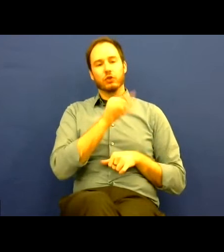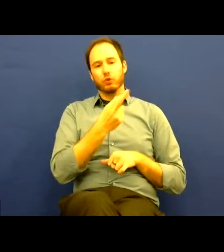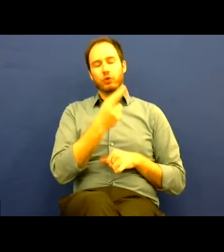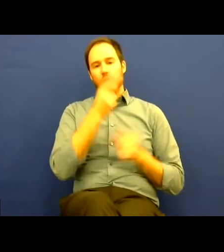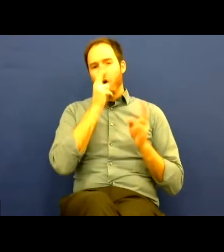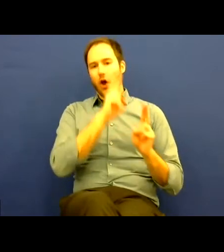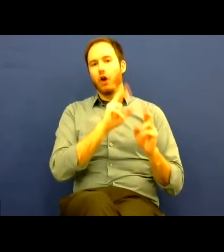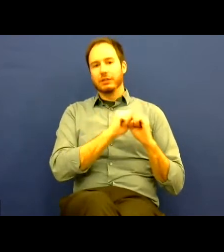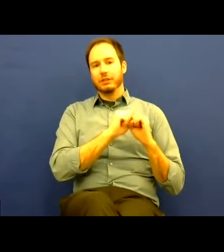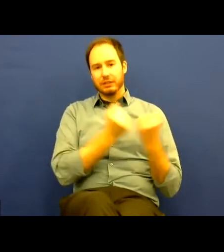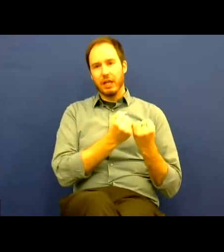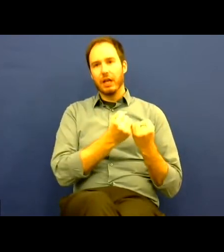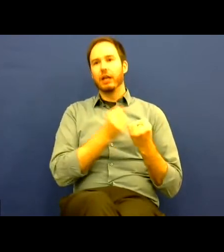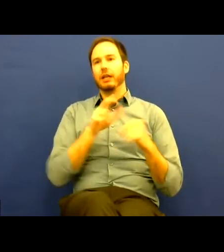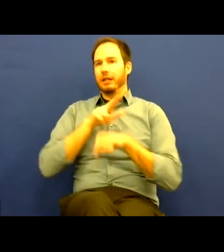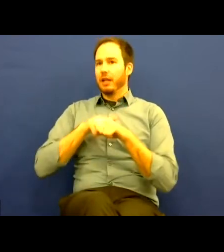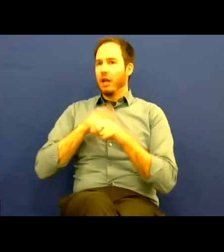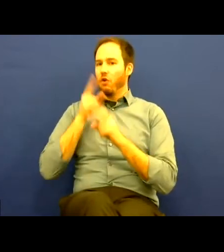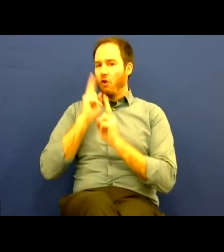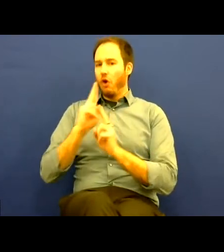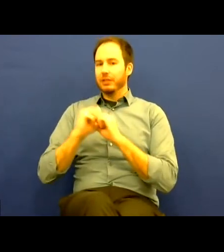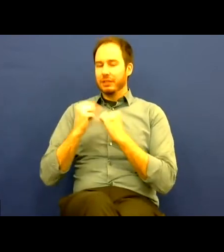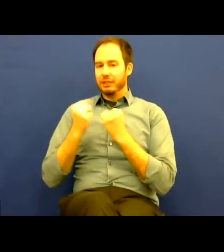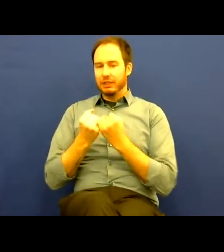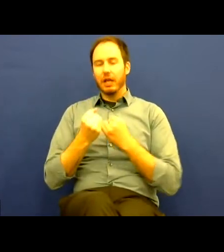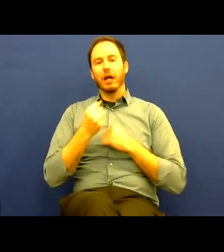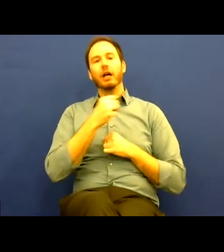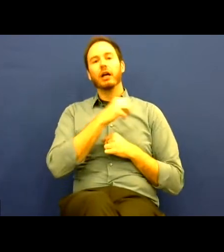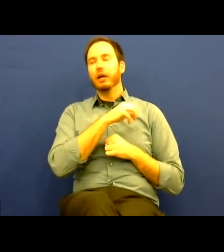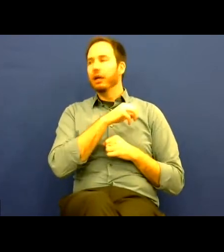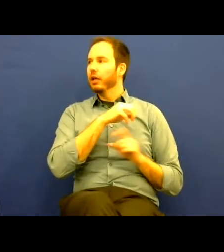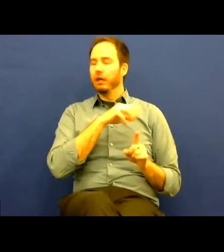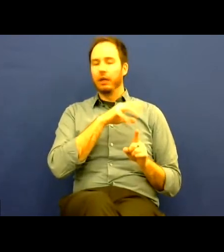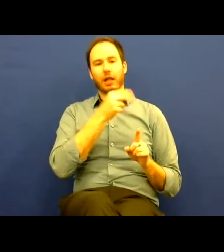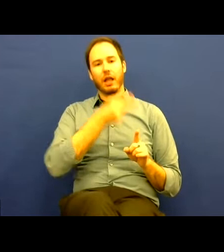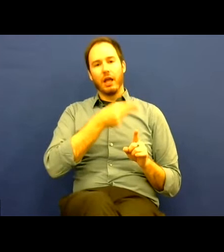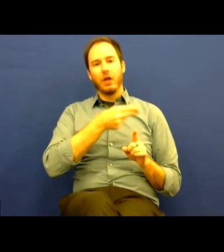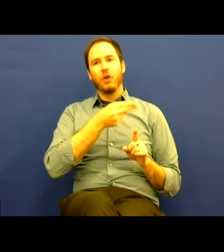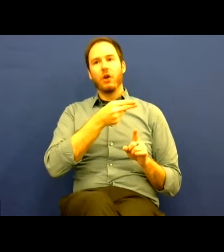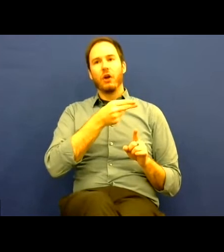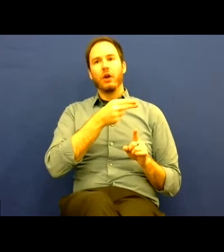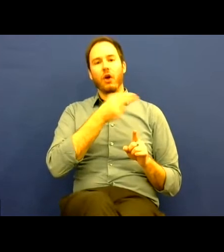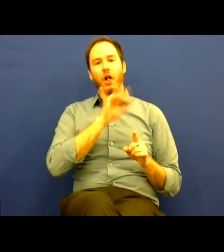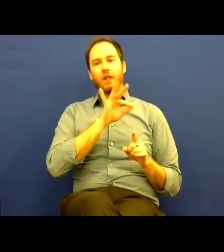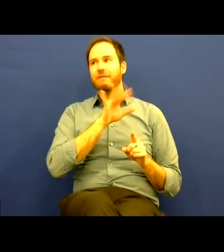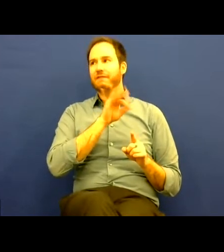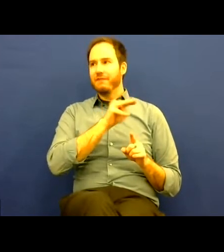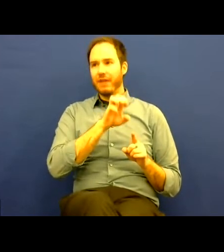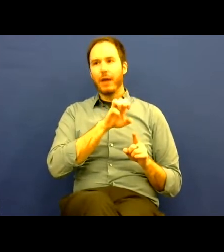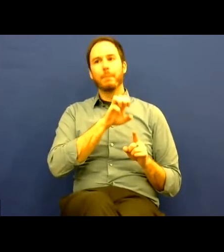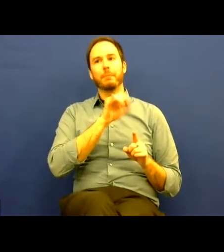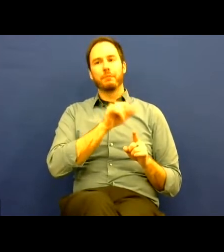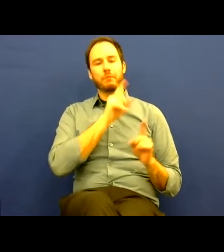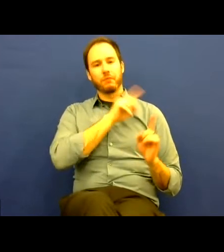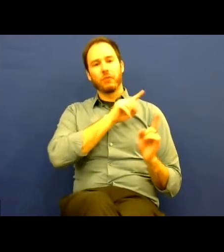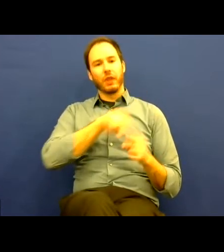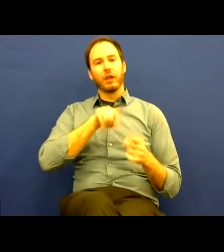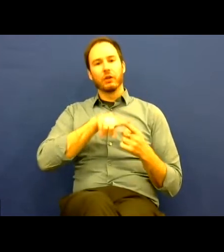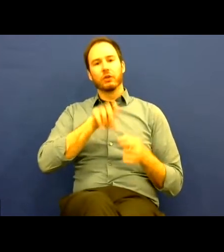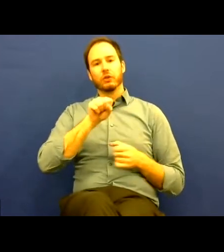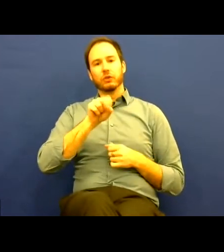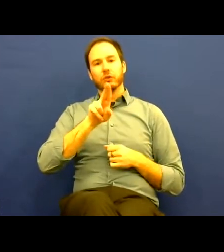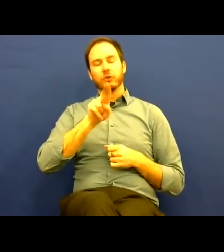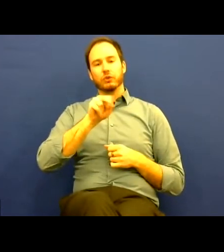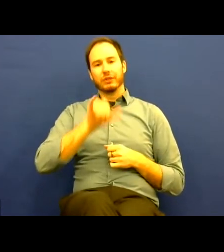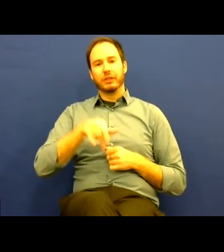Society, the National Honor Society, the German Honor Society, and the Henrietta Youth Hall of Fame, and is now attending SUNY